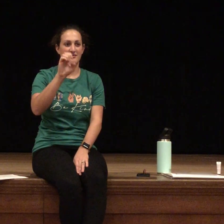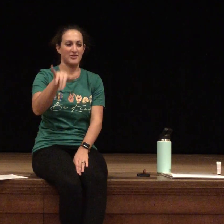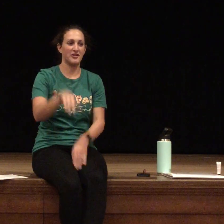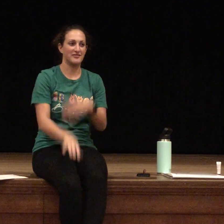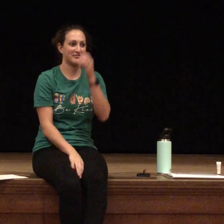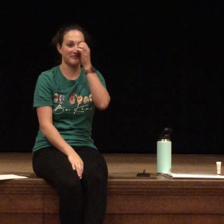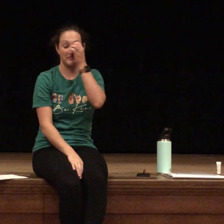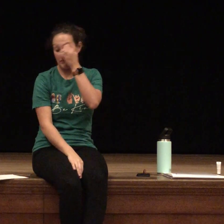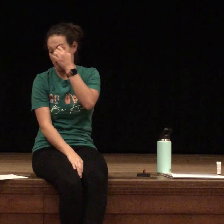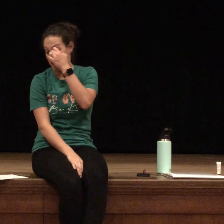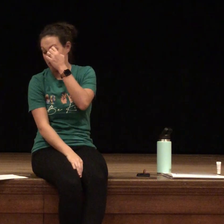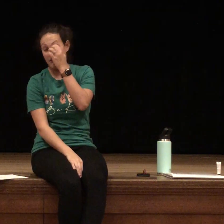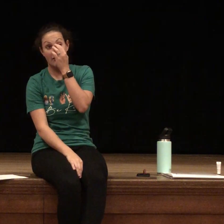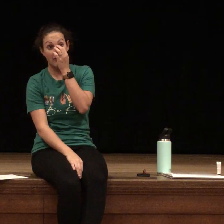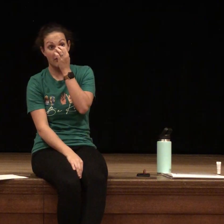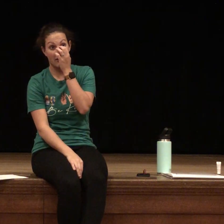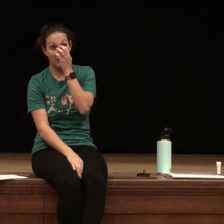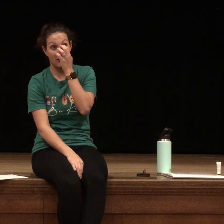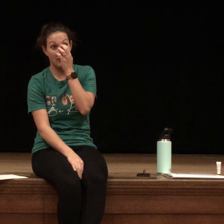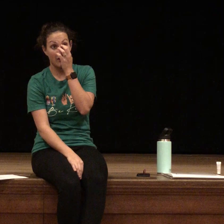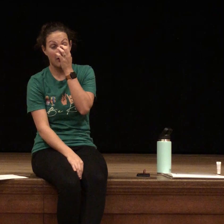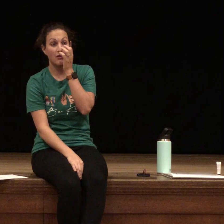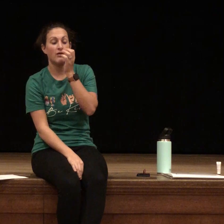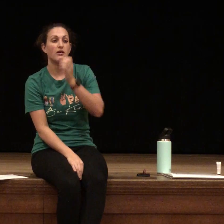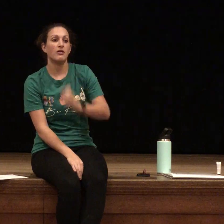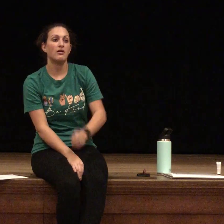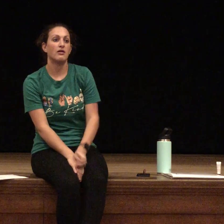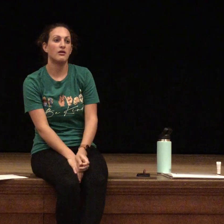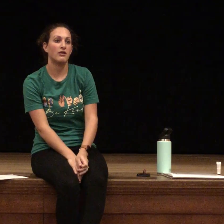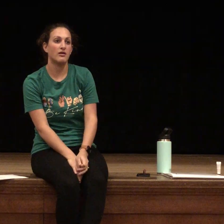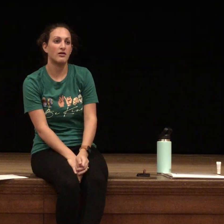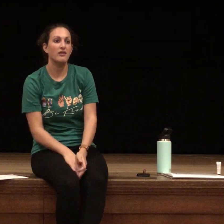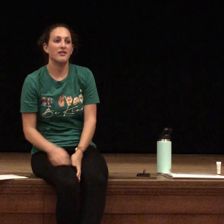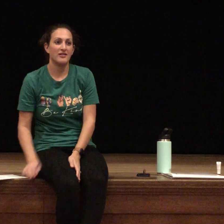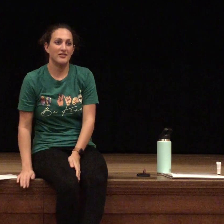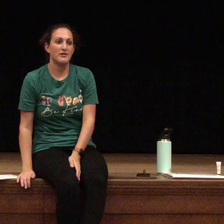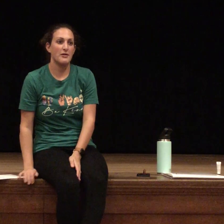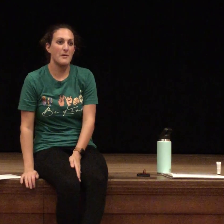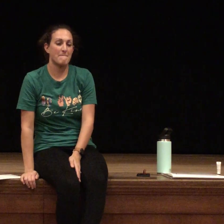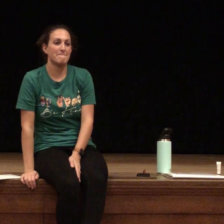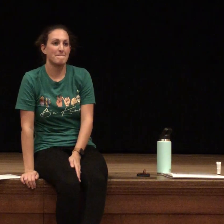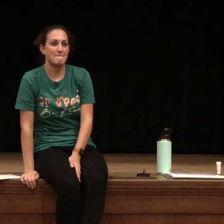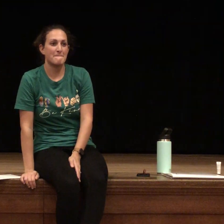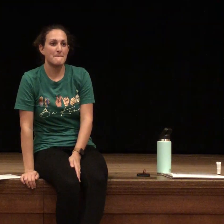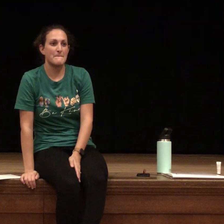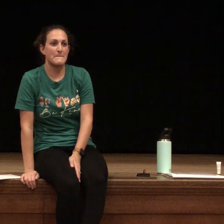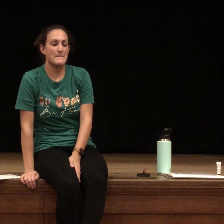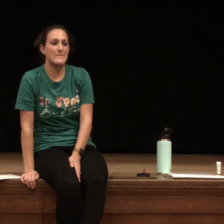Good. So we had two ladies at our ATV park, and I always say hi to everybody. I'm like, hello, and they're like, blew right on by me. They